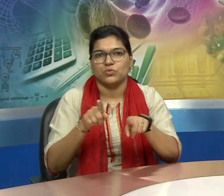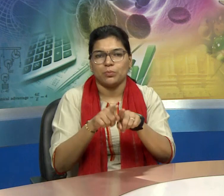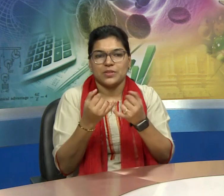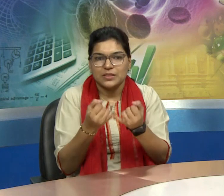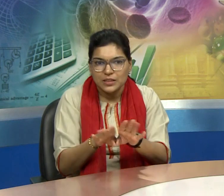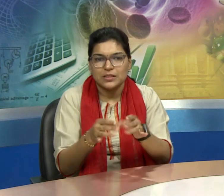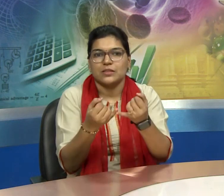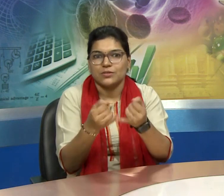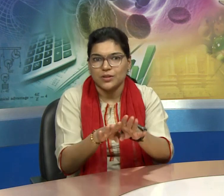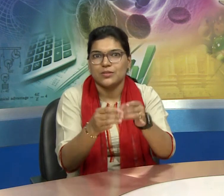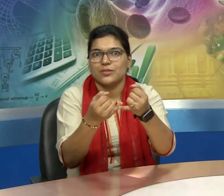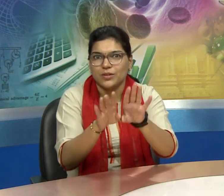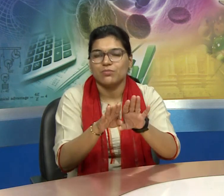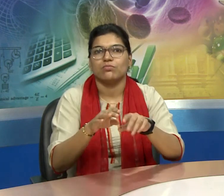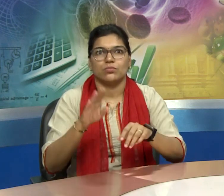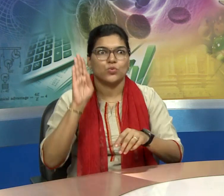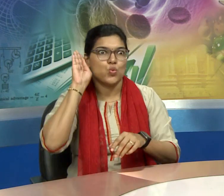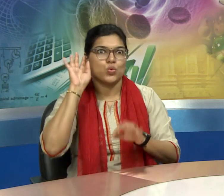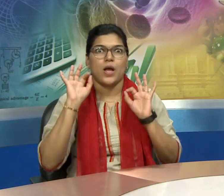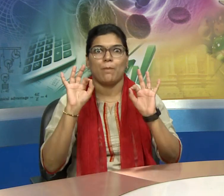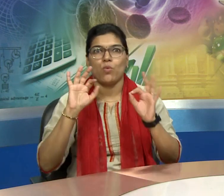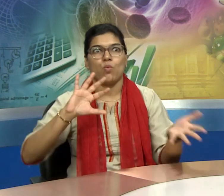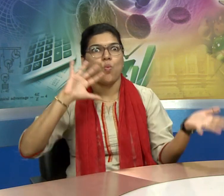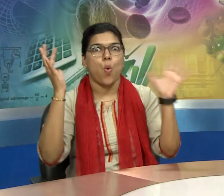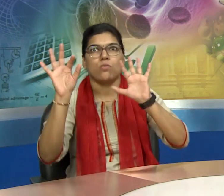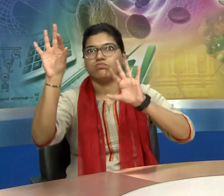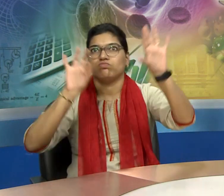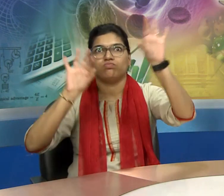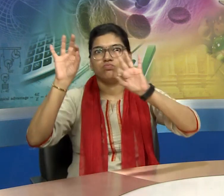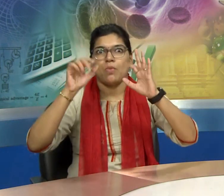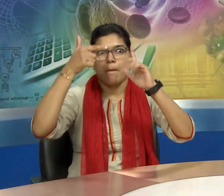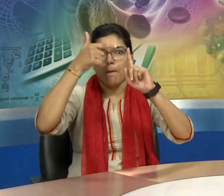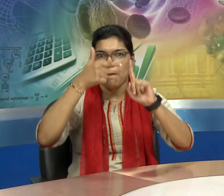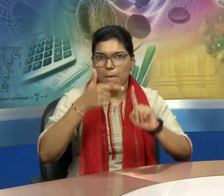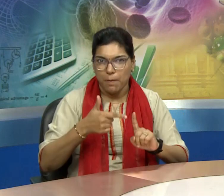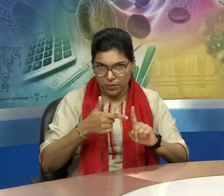in every 6 months or monthly or quarterly.